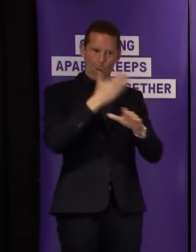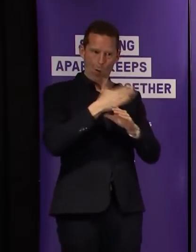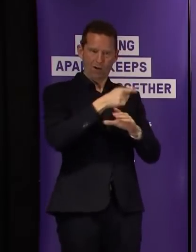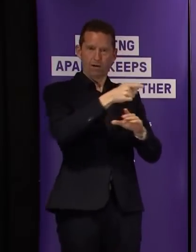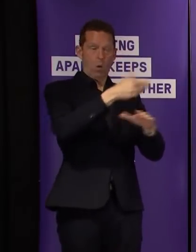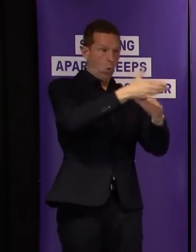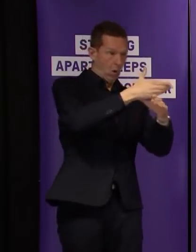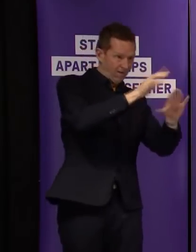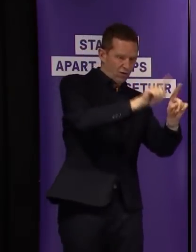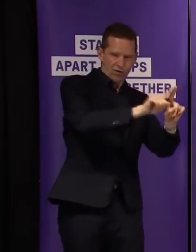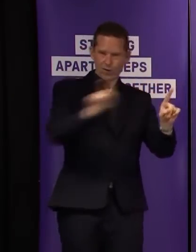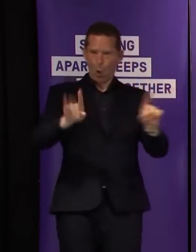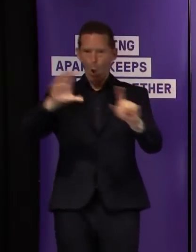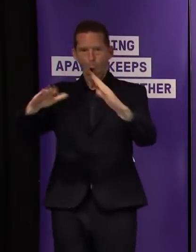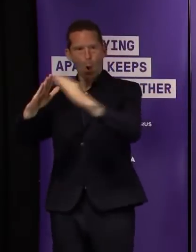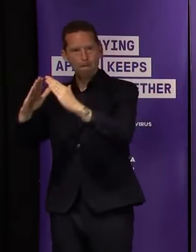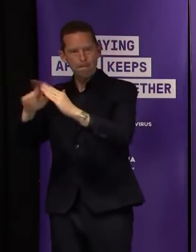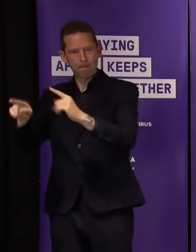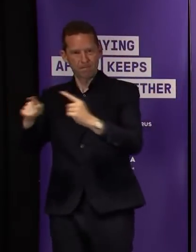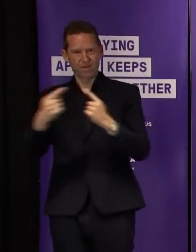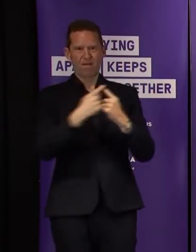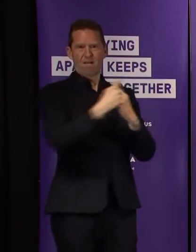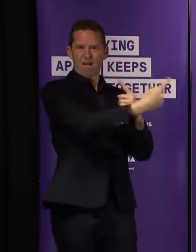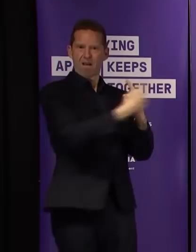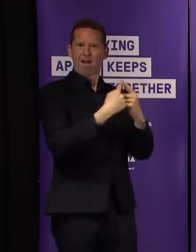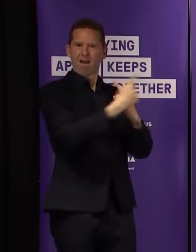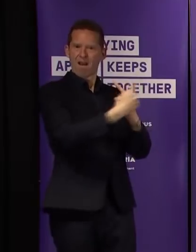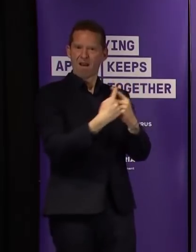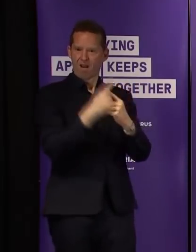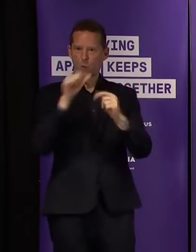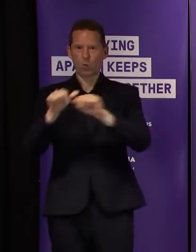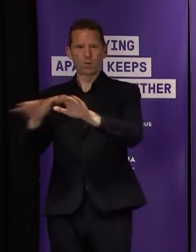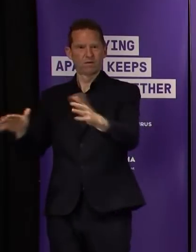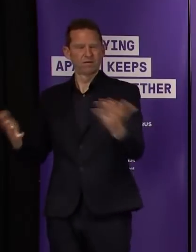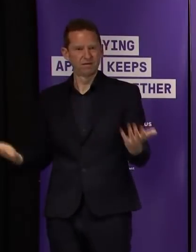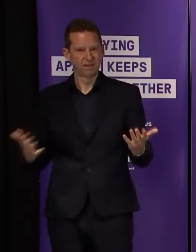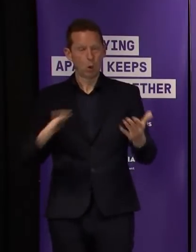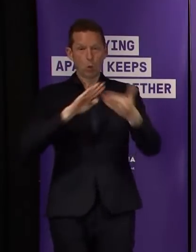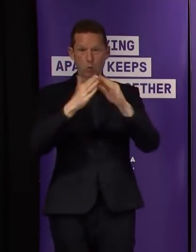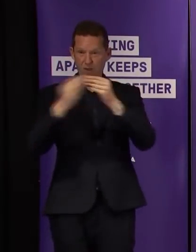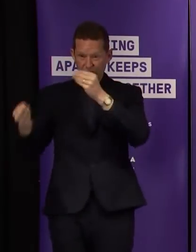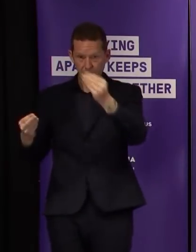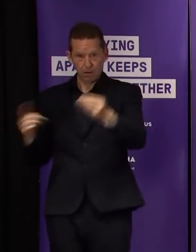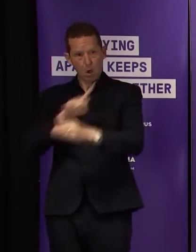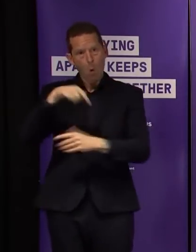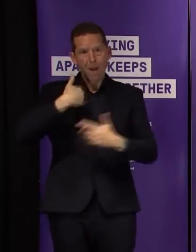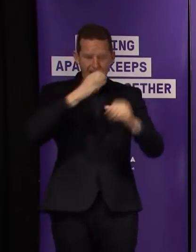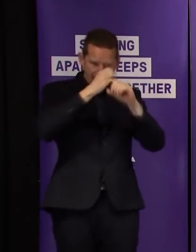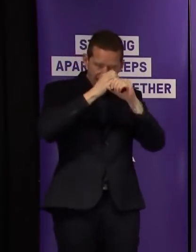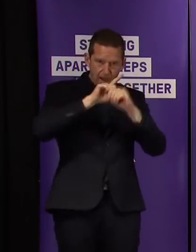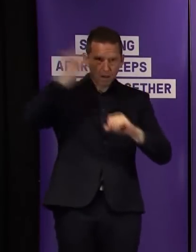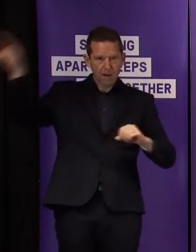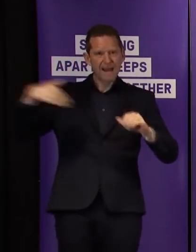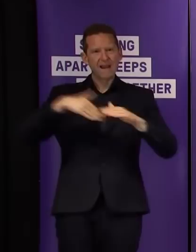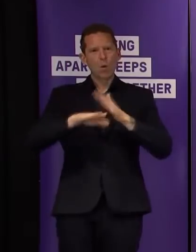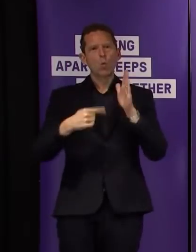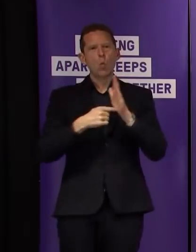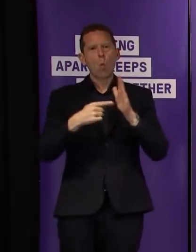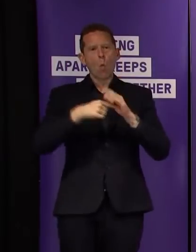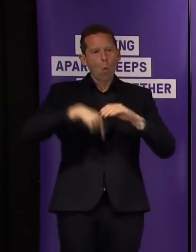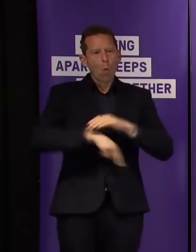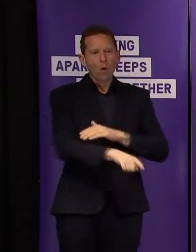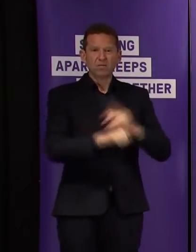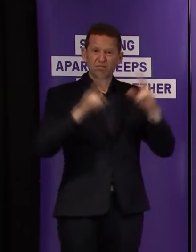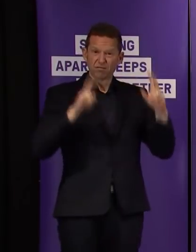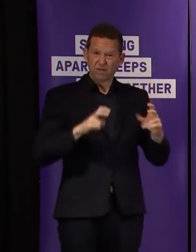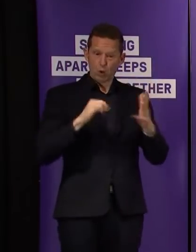worker the same, people move back and forth, we've got community transmission, we've got sewage testing in Apollo Bay today that has